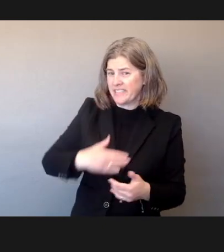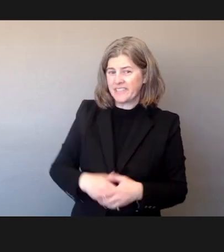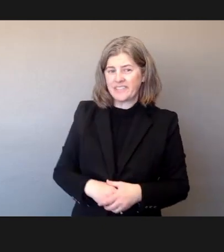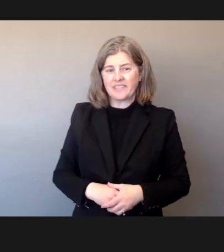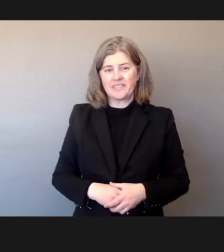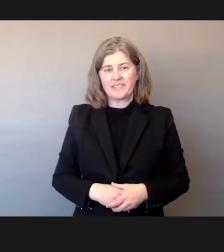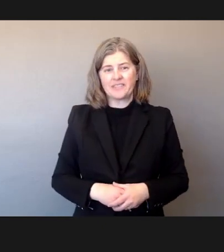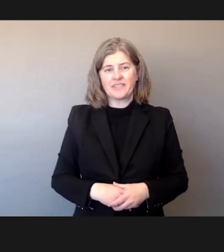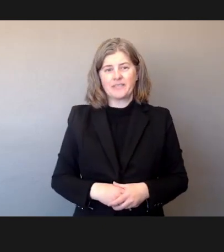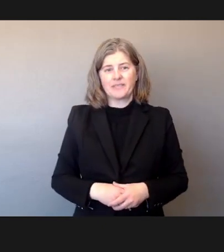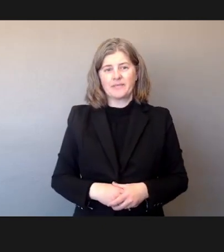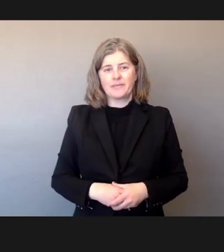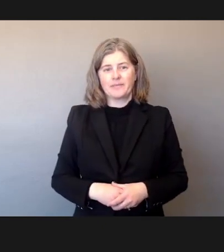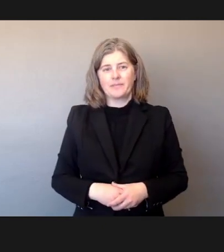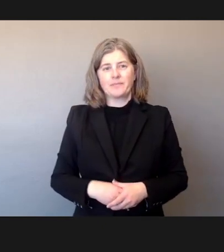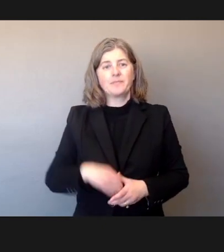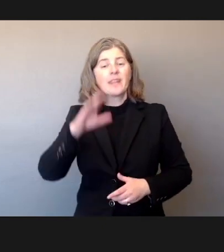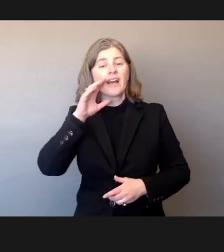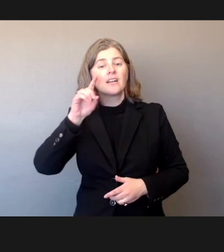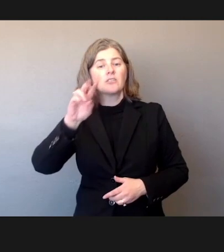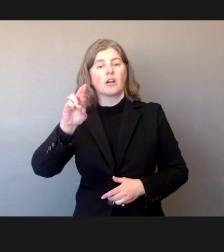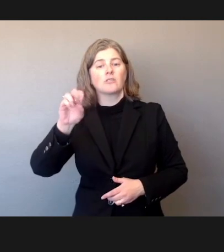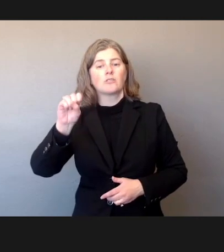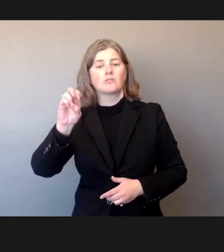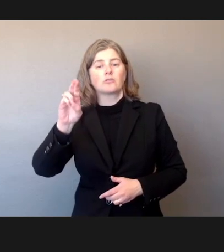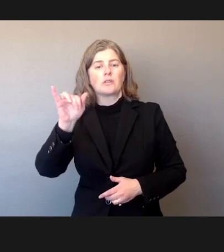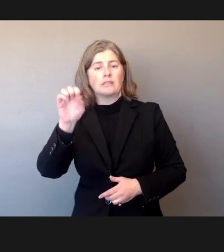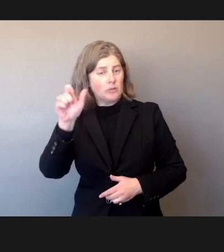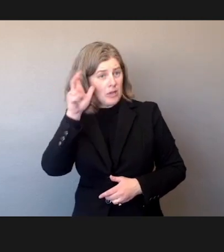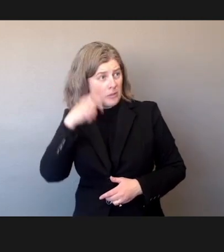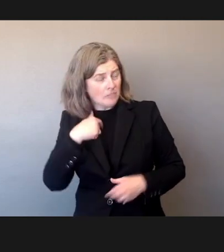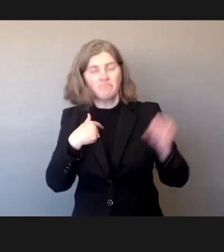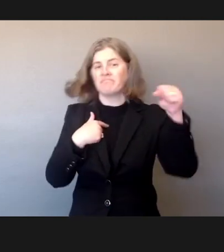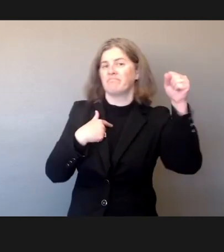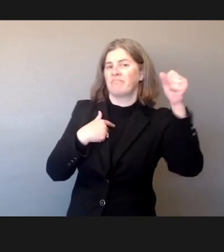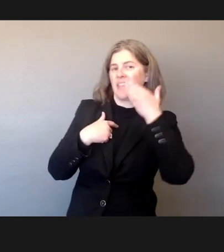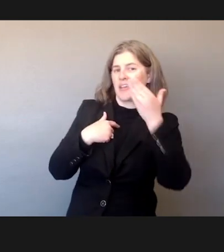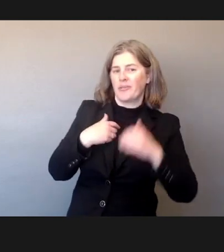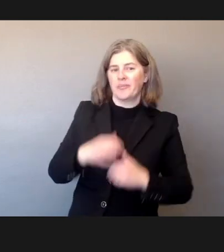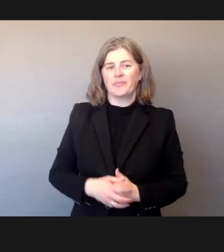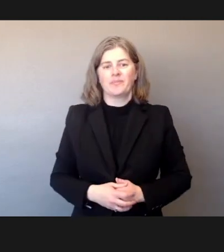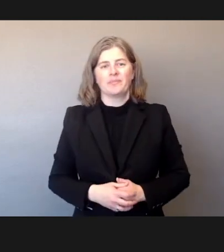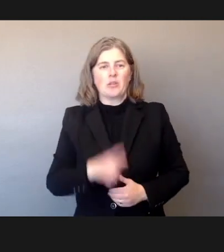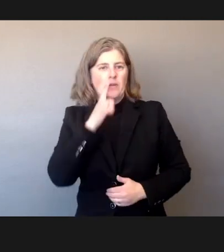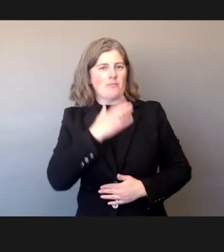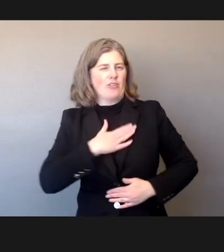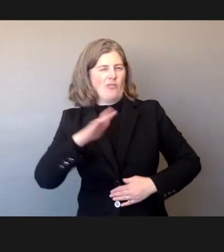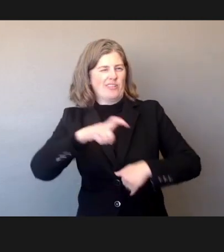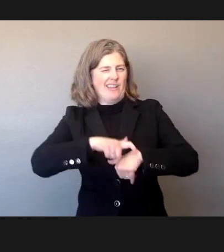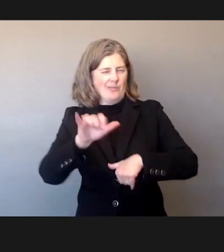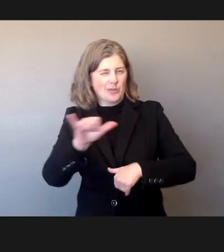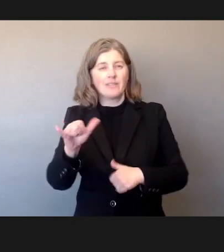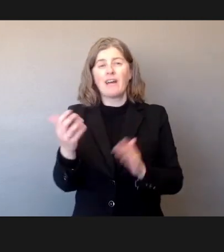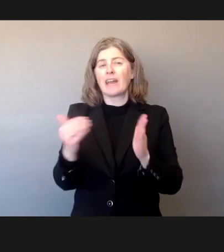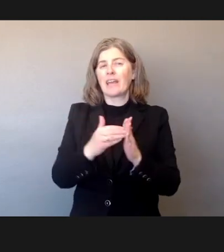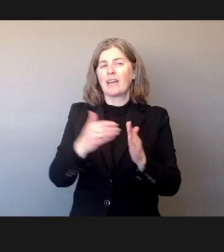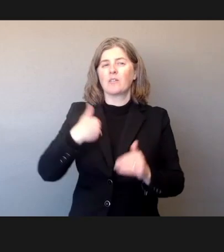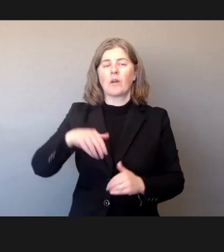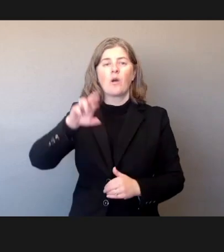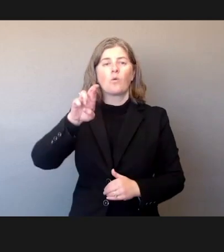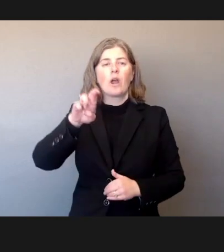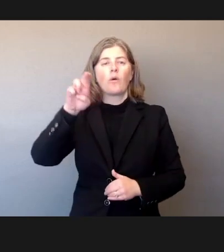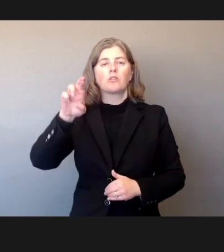question. Okay. Hey, Dr. Scrace, can you hear me? Yes, I can, Matt. Appreciate your time, sir. Again, Rio Rancho